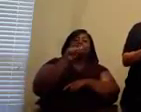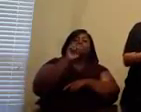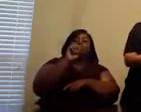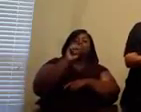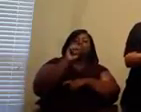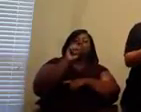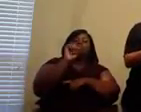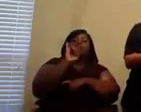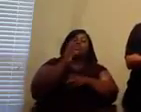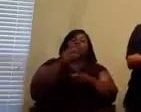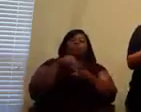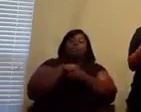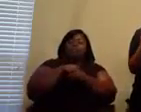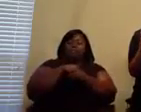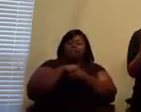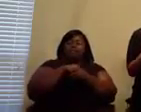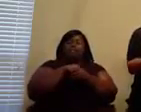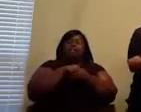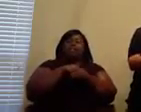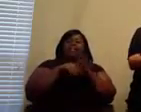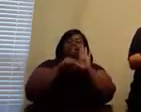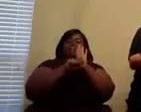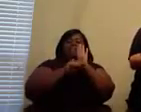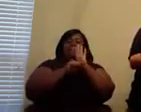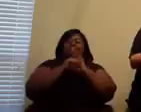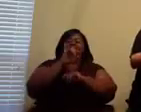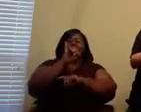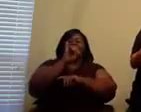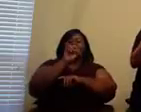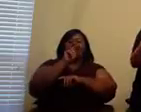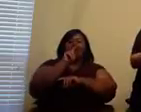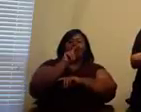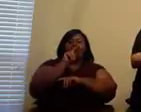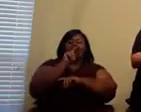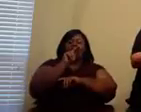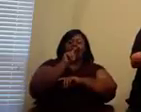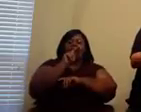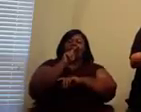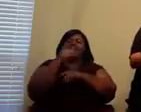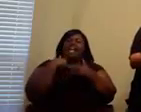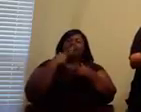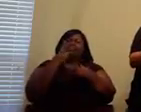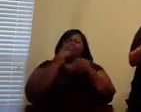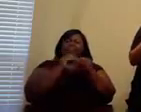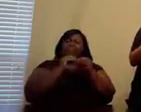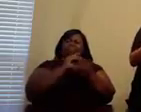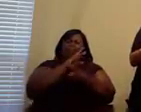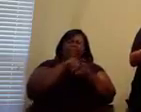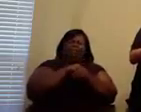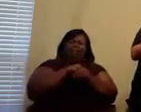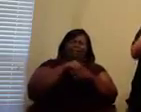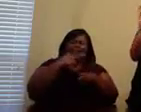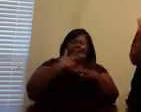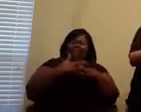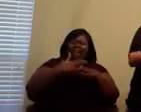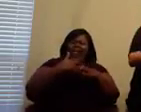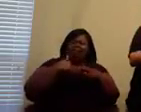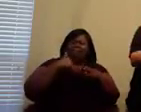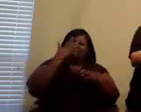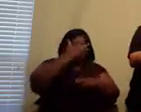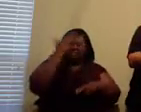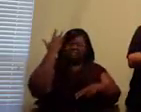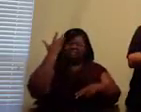It's also infused with two other ingredients. I can't really remember what it is, the name of it, to be honest with you. However,